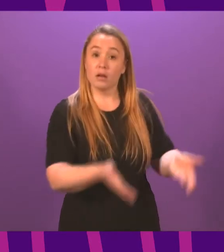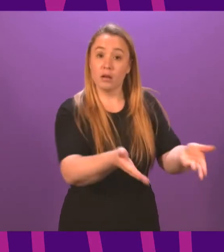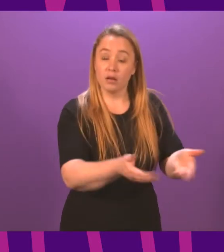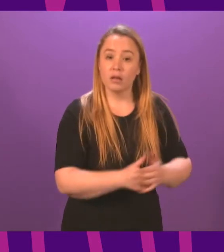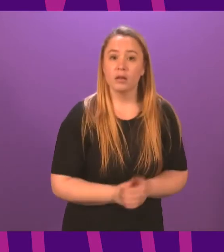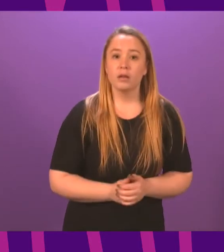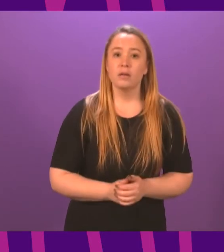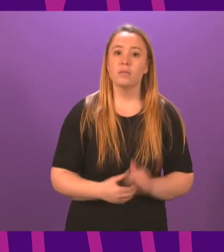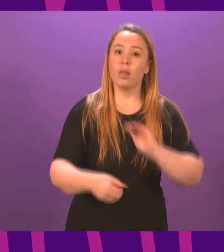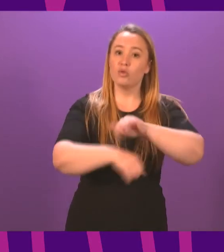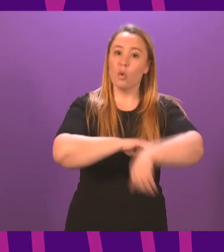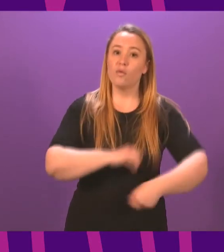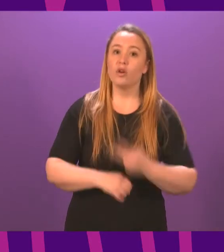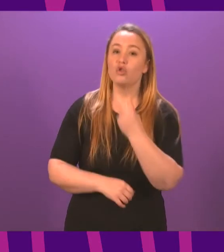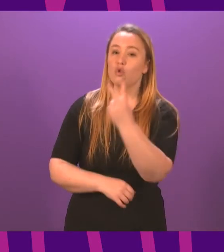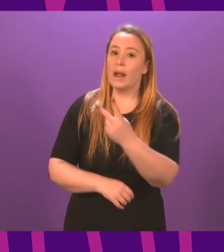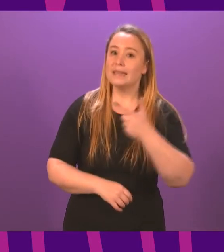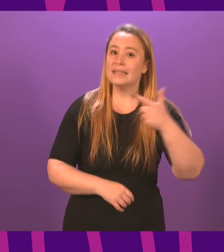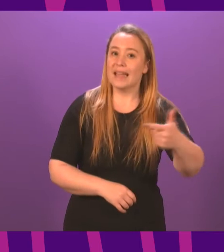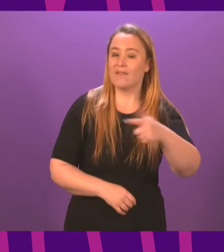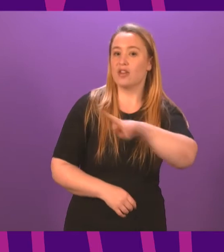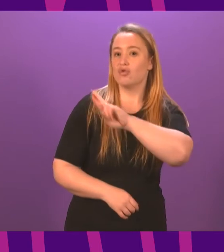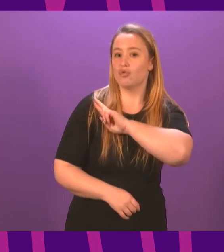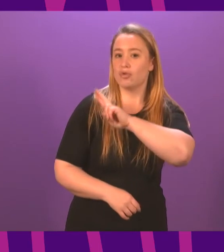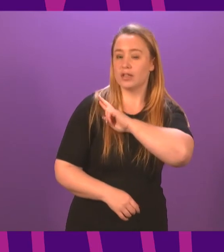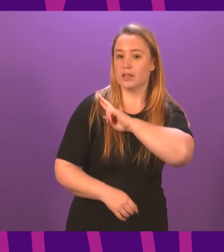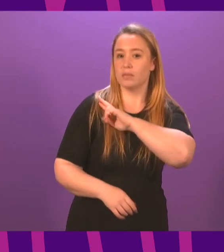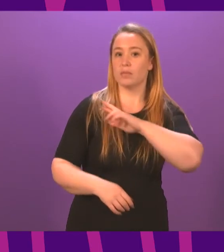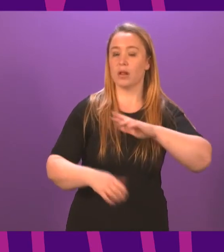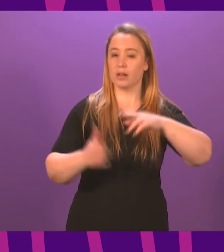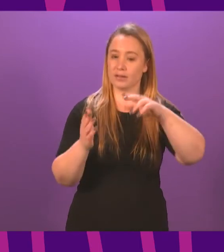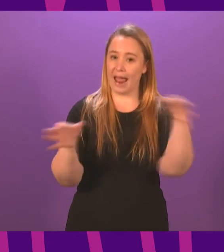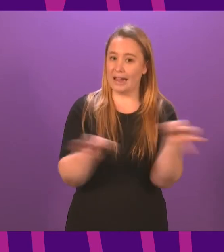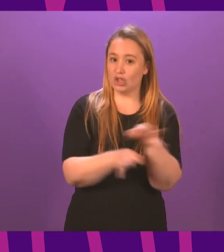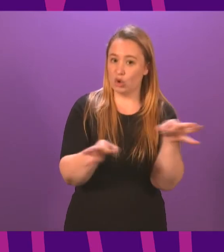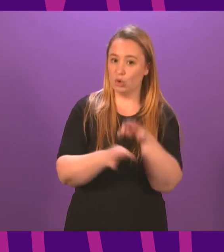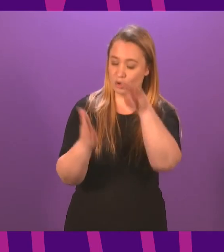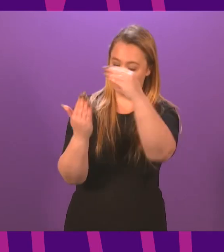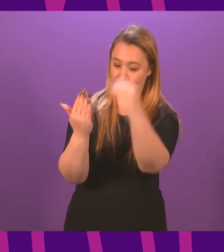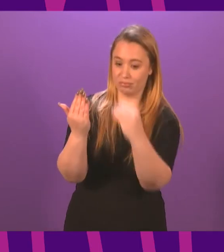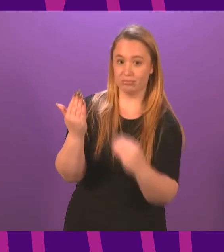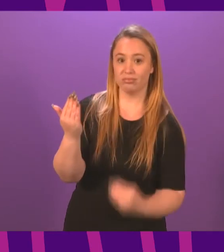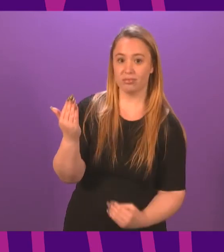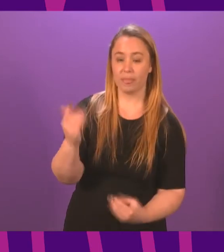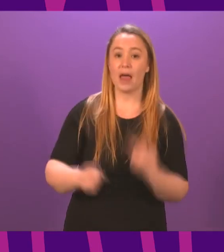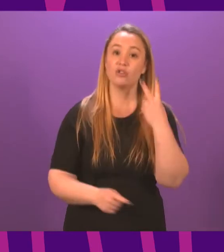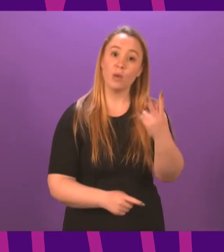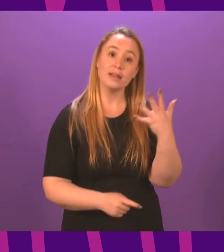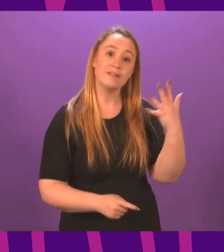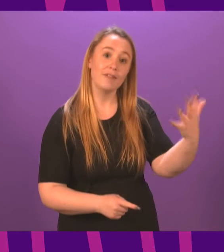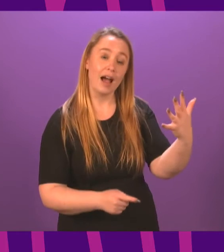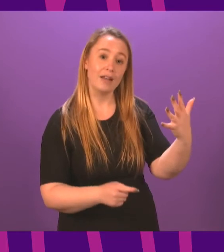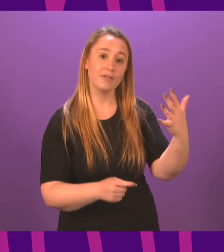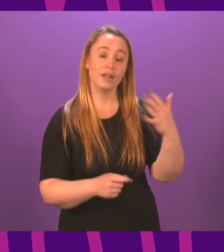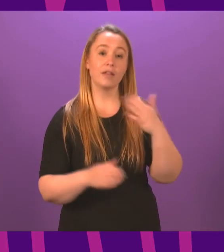over 27 listed reasonable excuses in Level 3 and over 25 listed reasonable